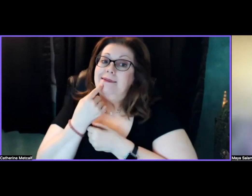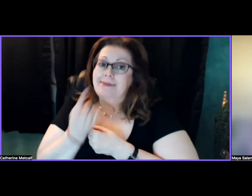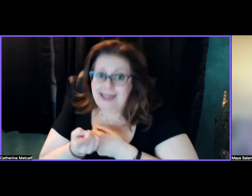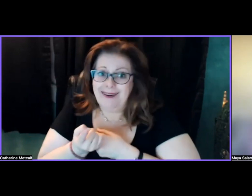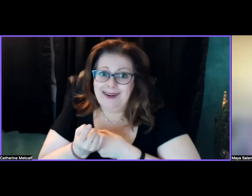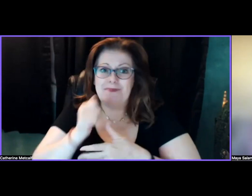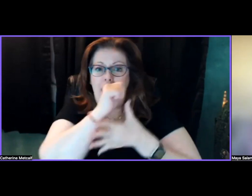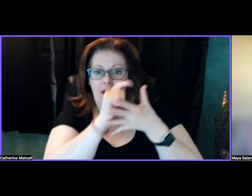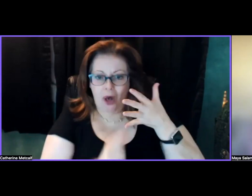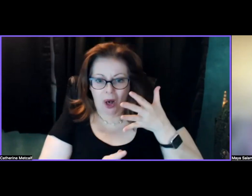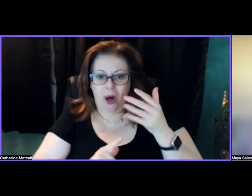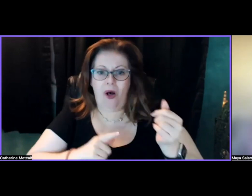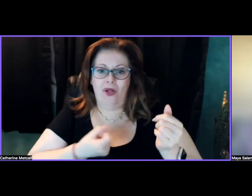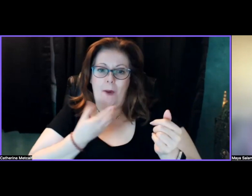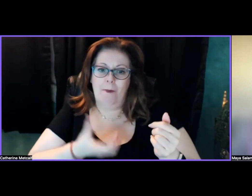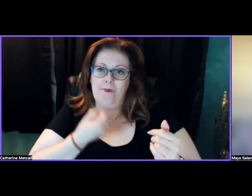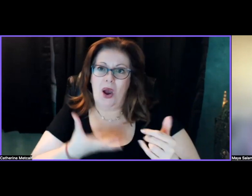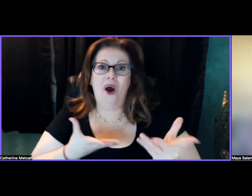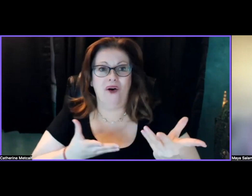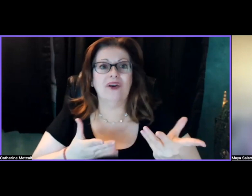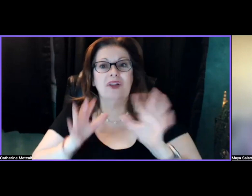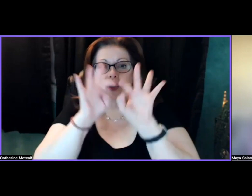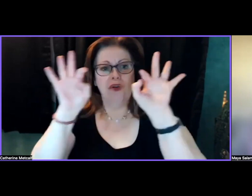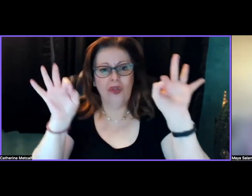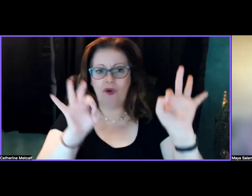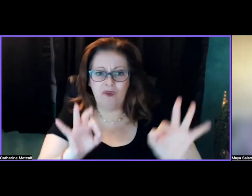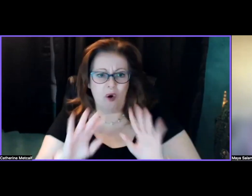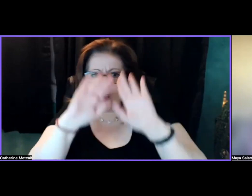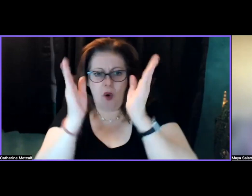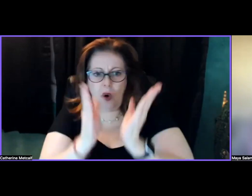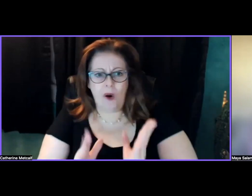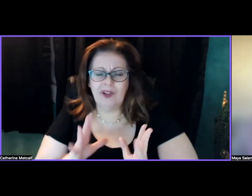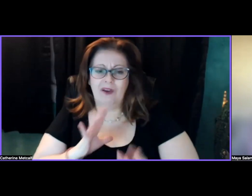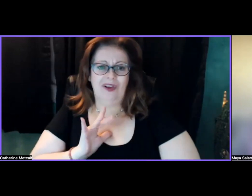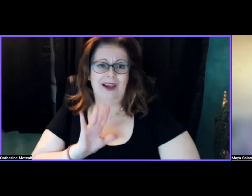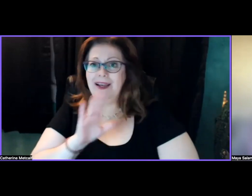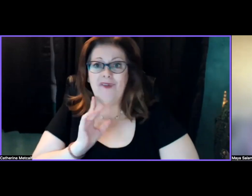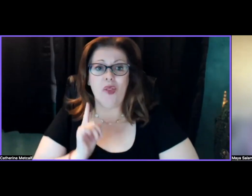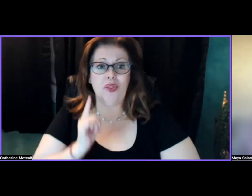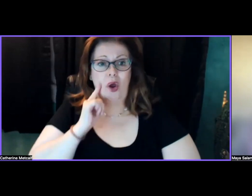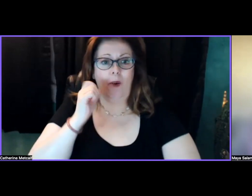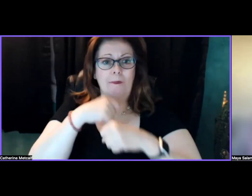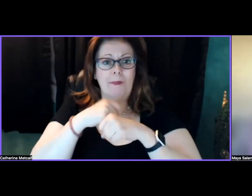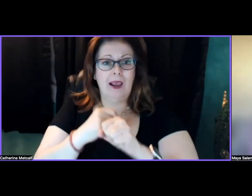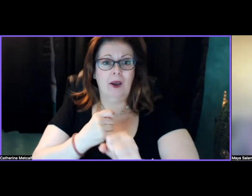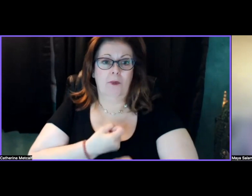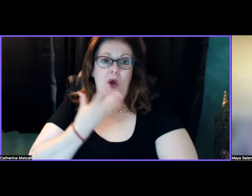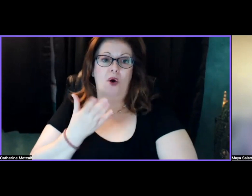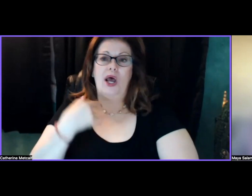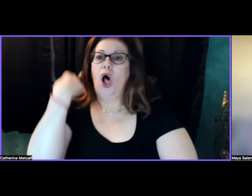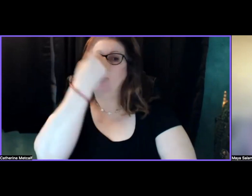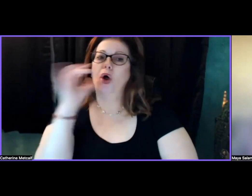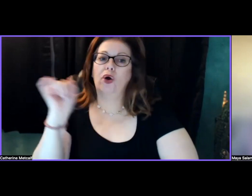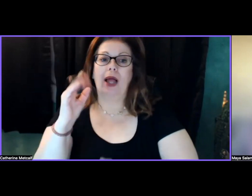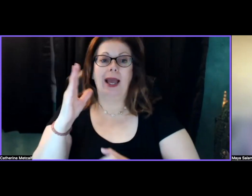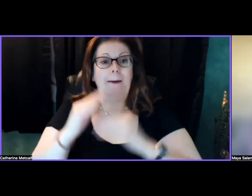I mean, the forms are fantastic. I had never thought about making poems look like buildings before,